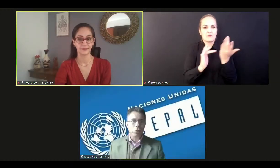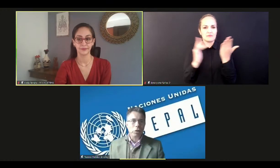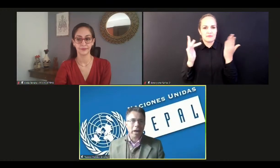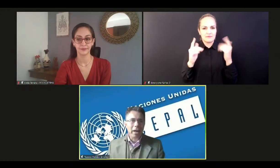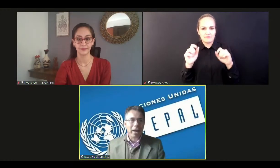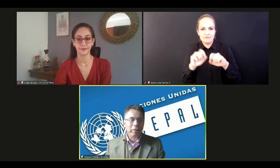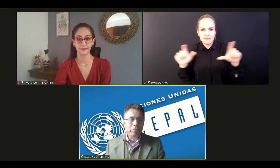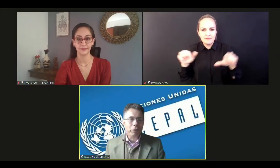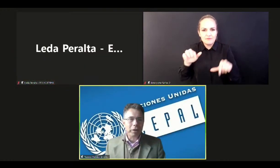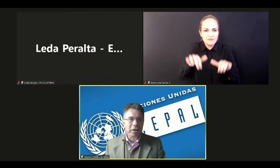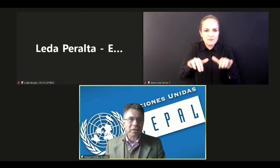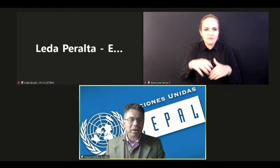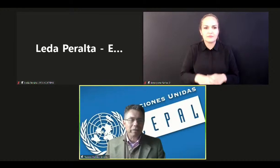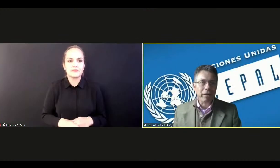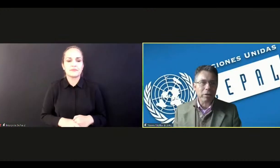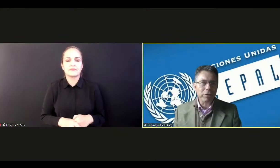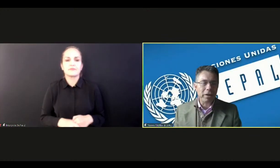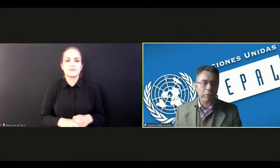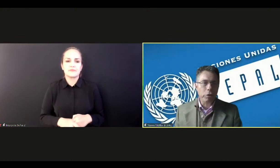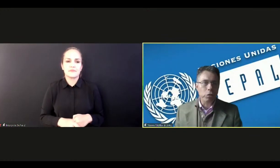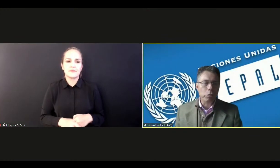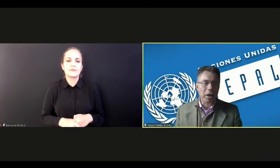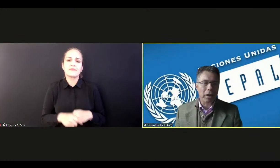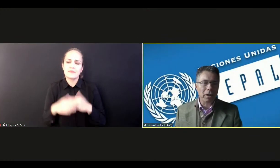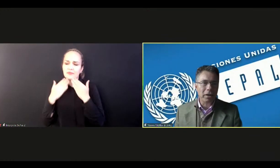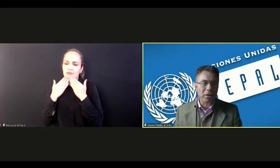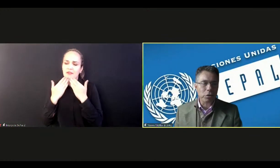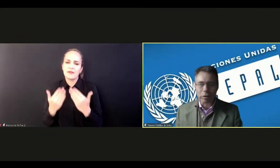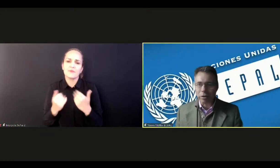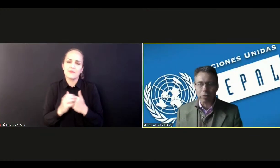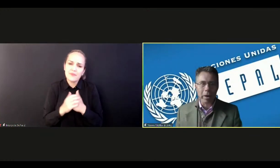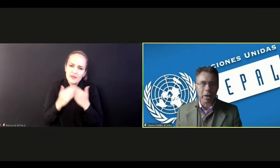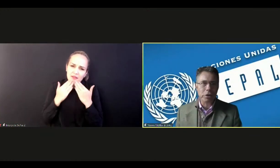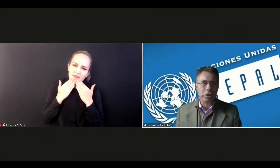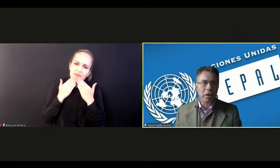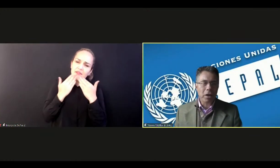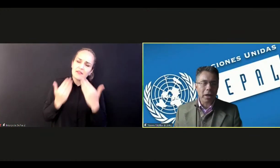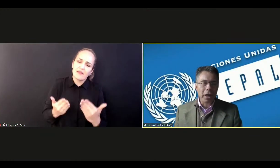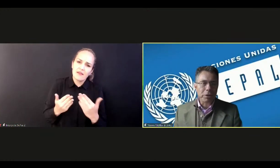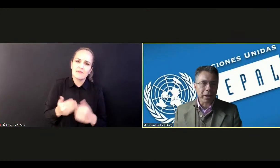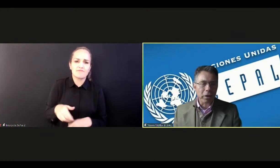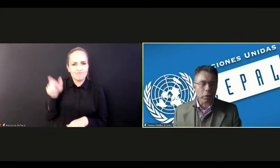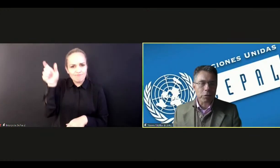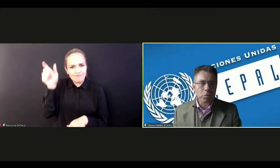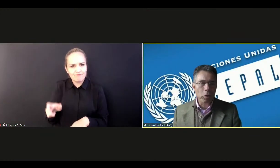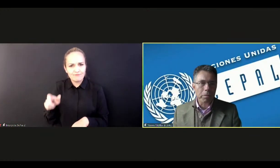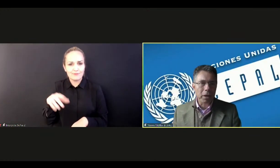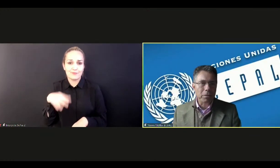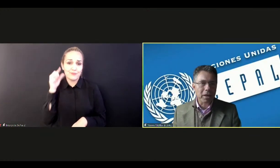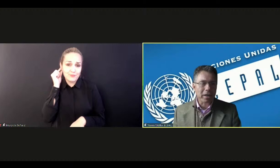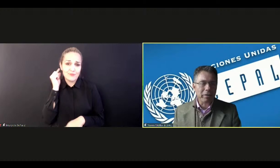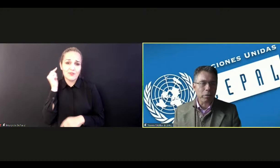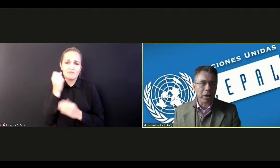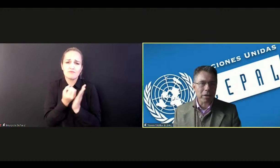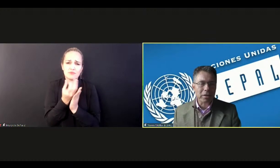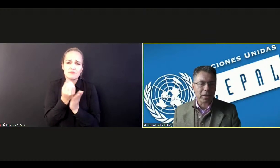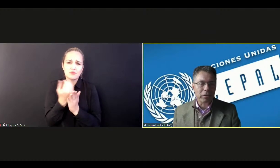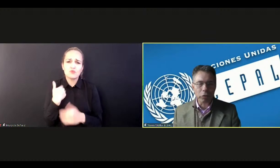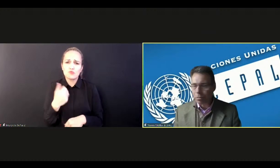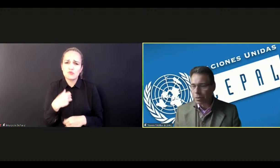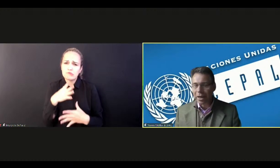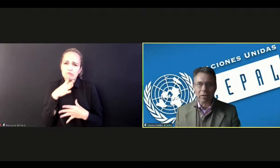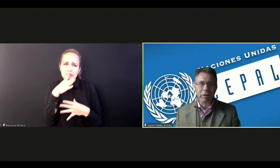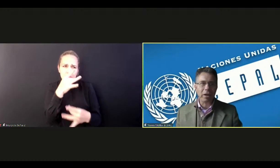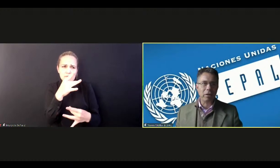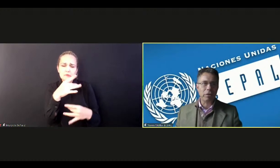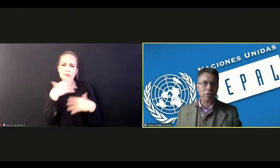Thank you, Leda, for this very interesting view regarding the digital transformation, in particular of small and medium-sized enterprises in the